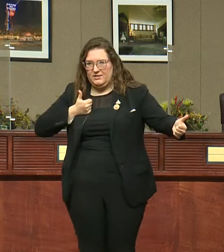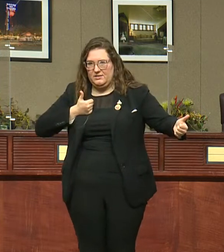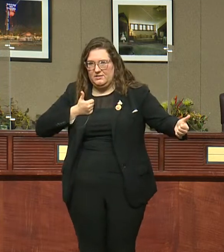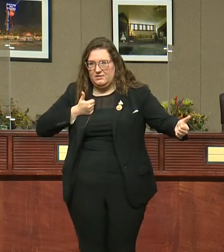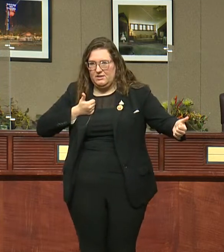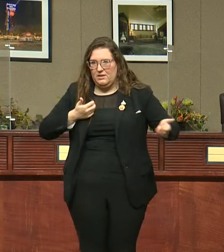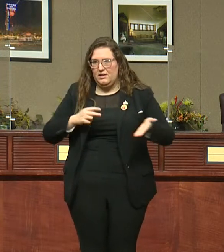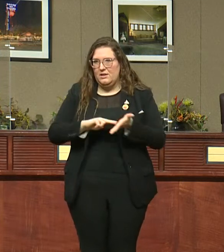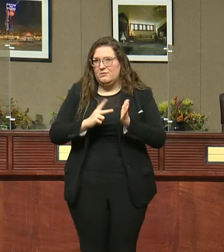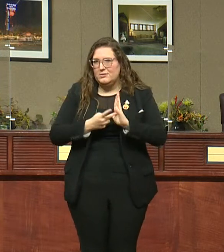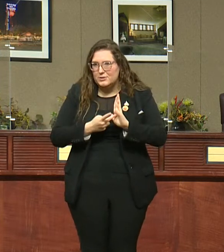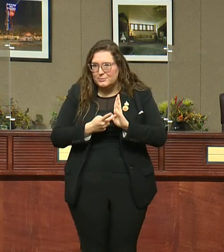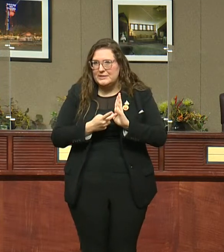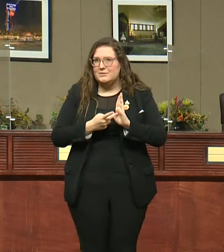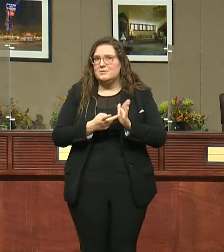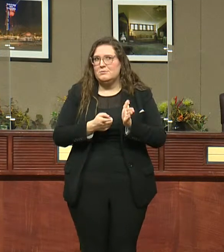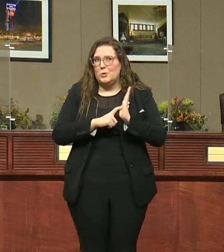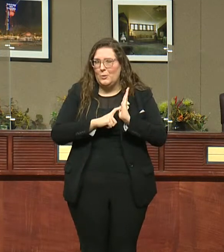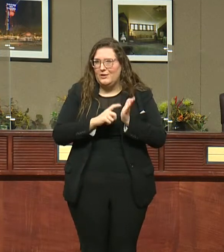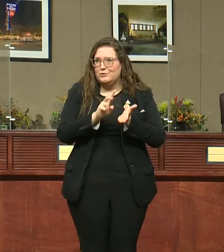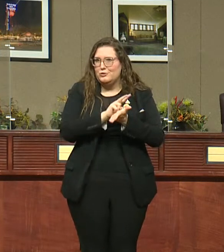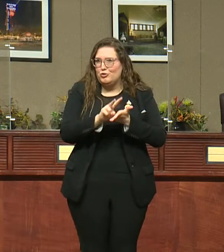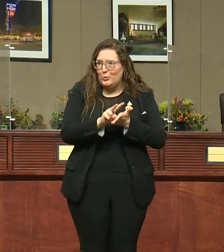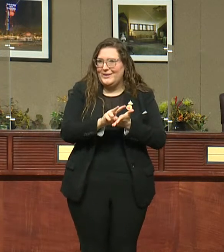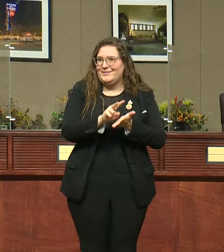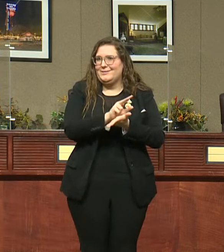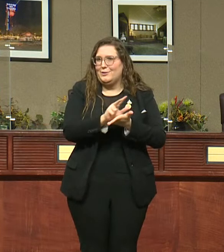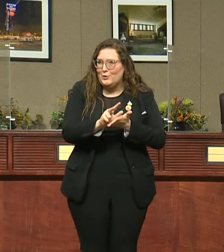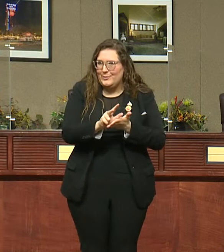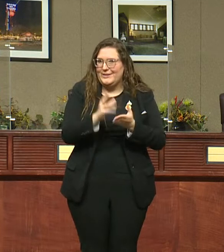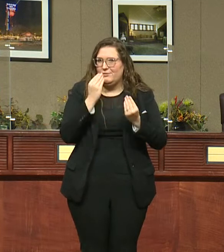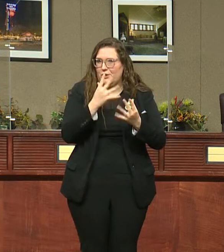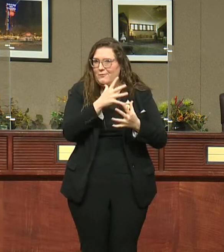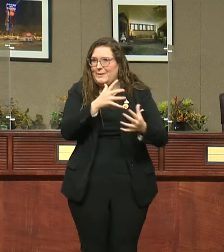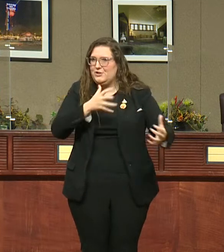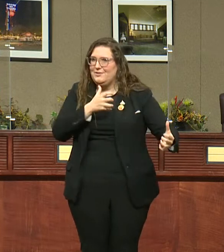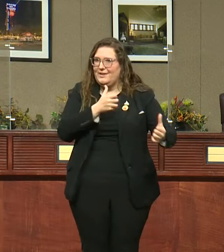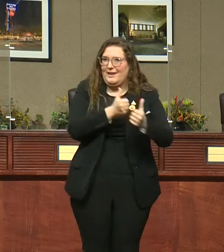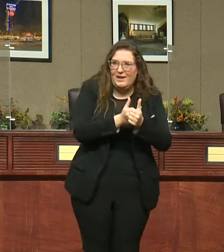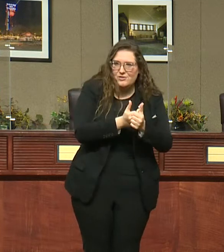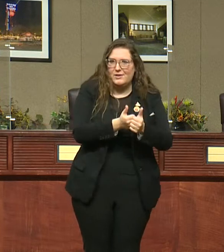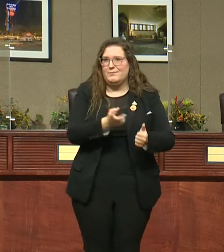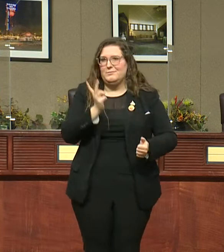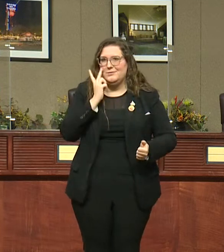those rates declining if hospitalizations continue to decline.